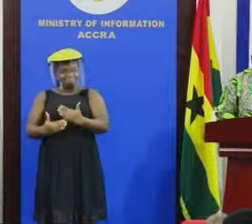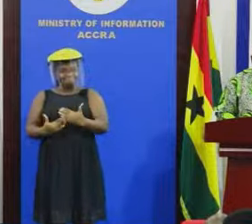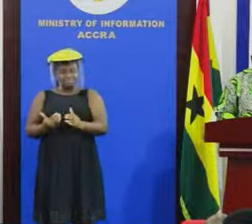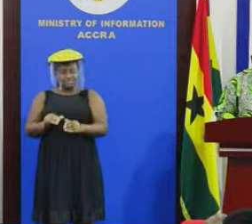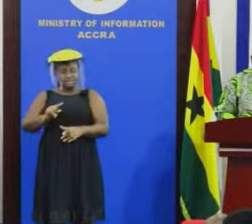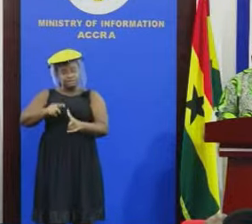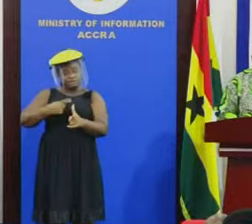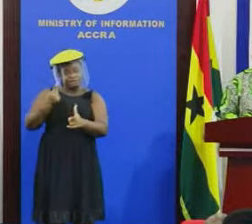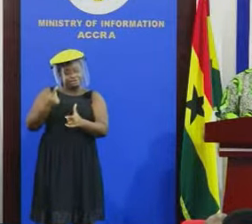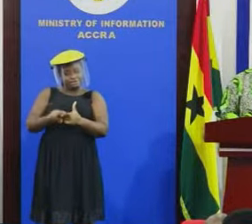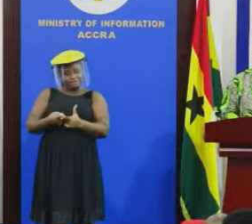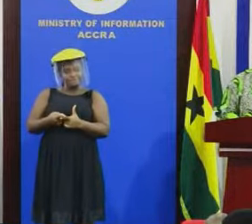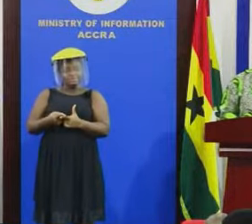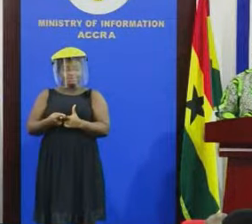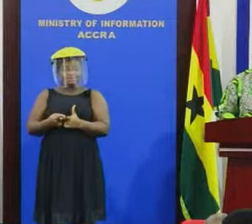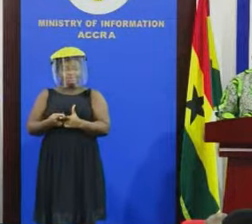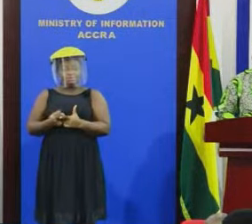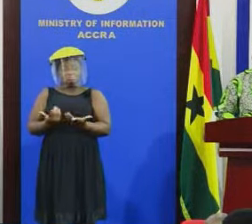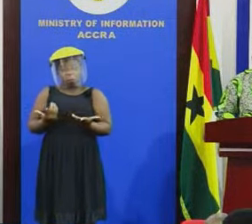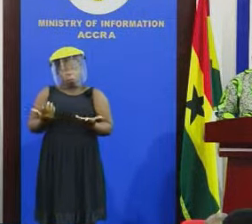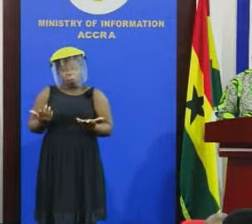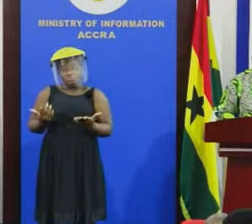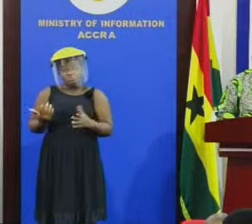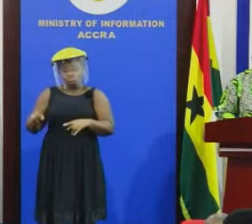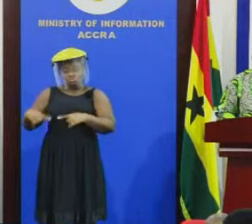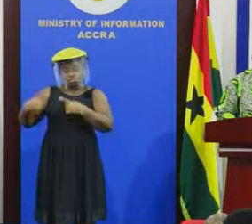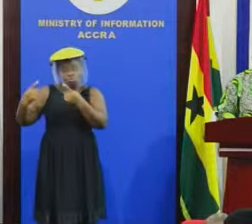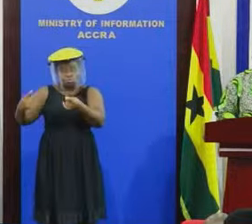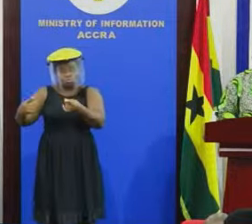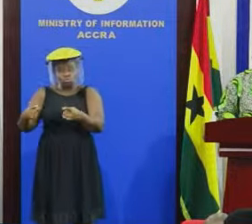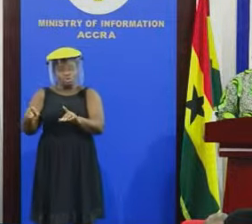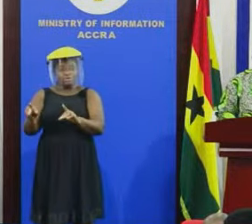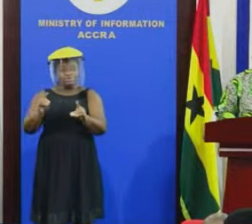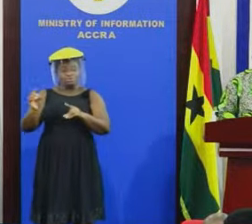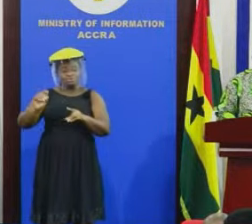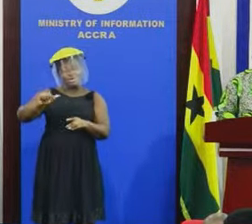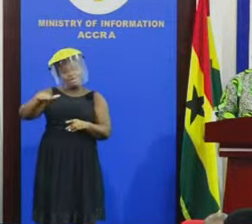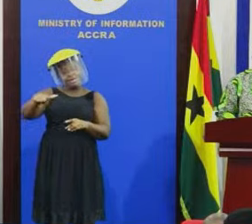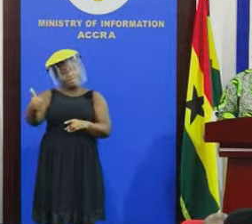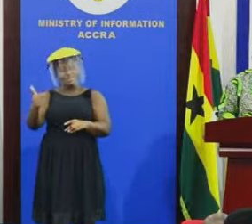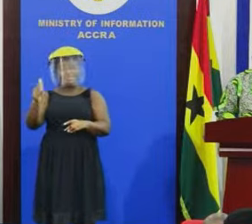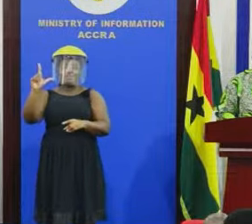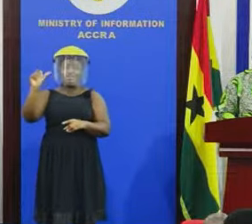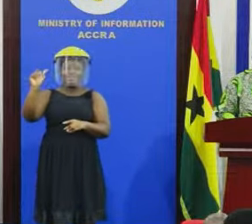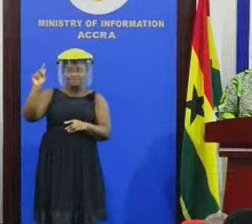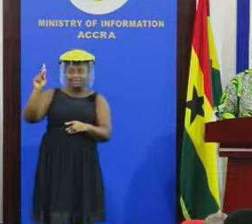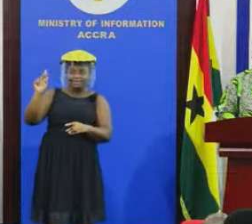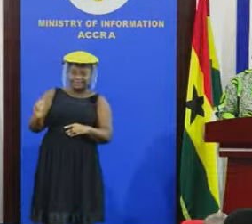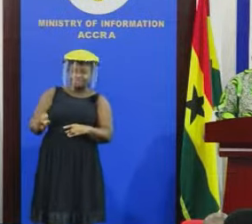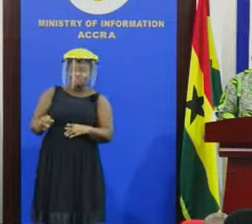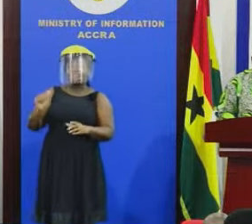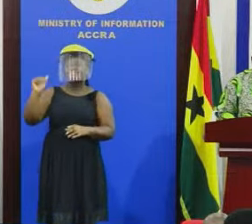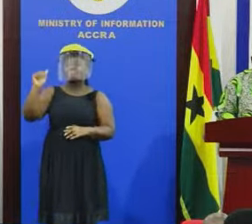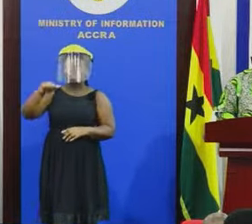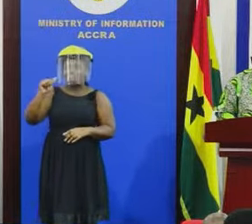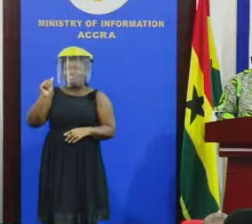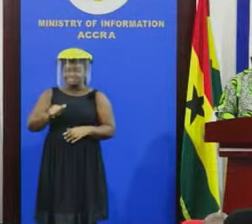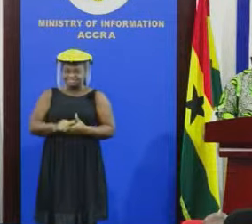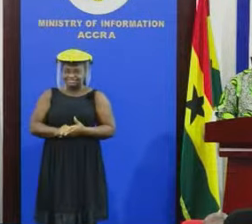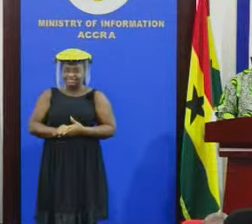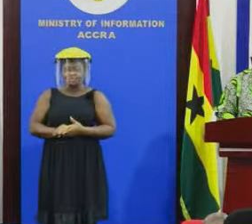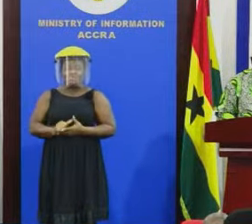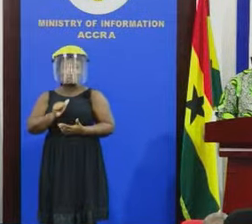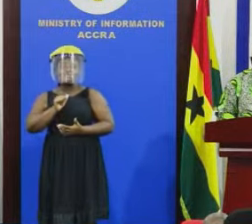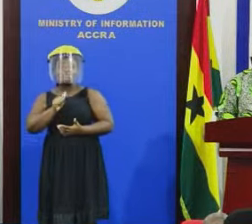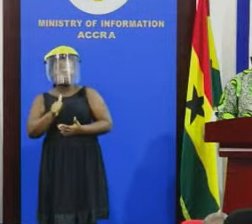together the necessary resources so as to go in to do some more. So yes, it